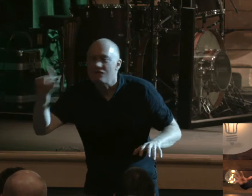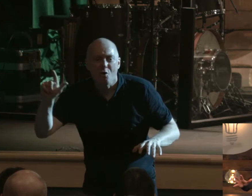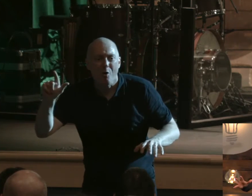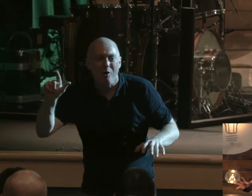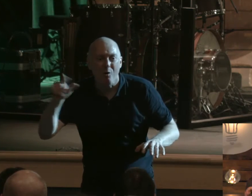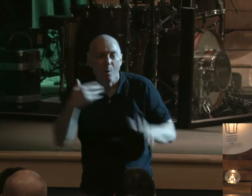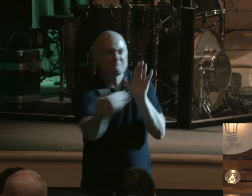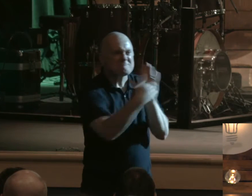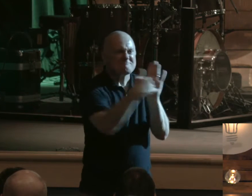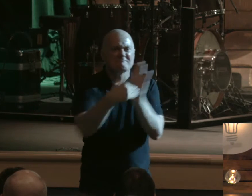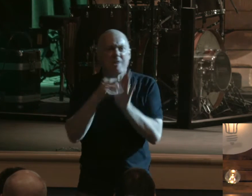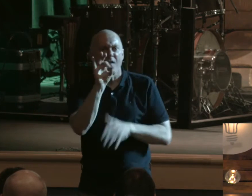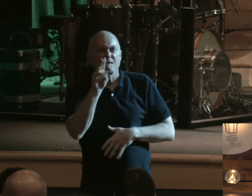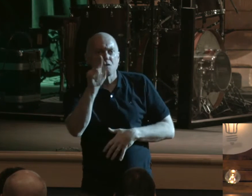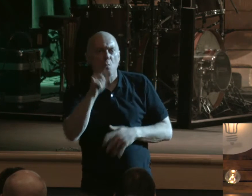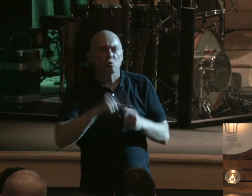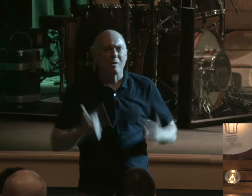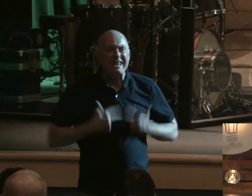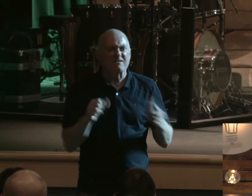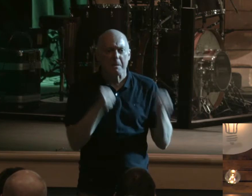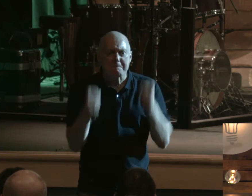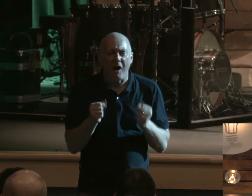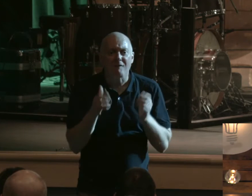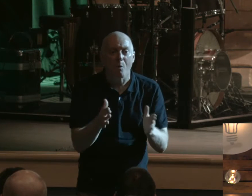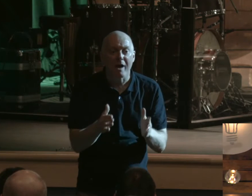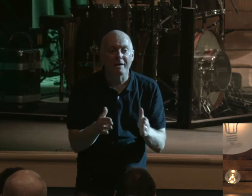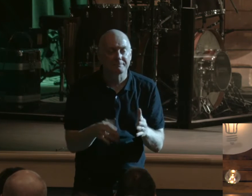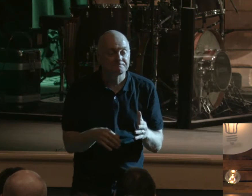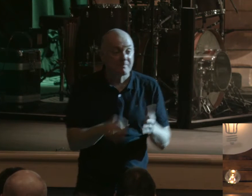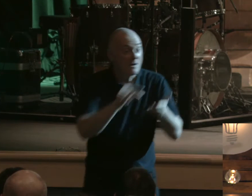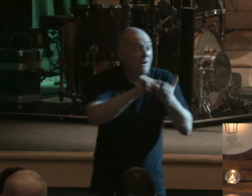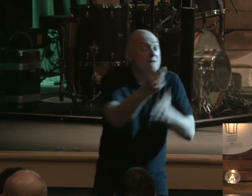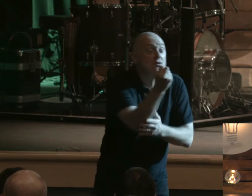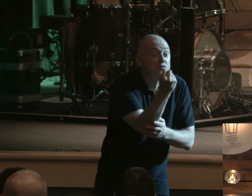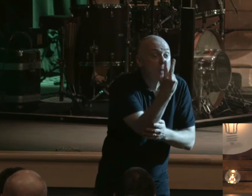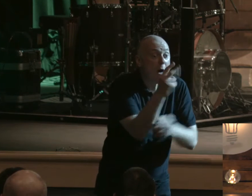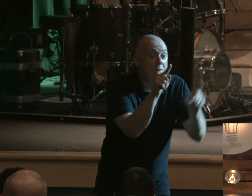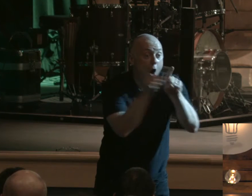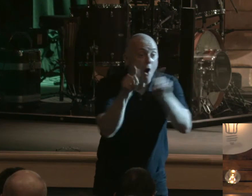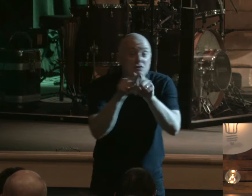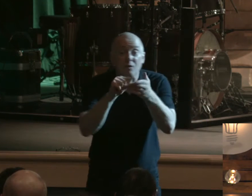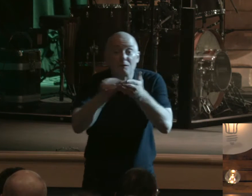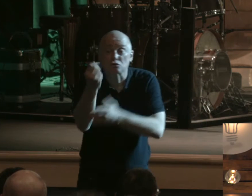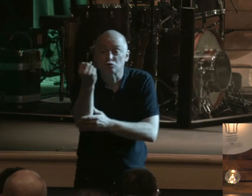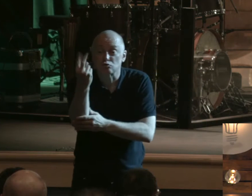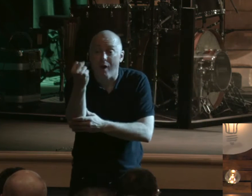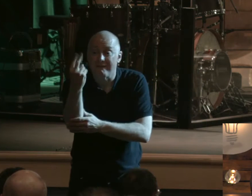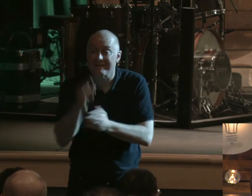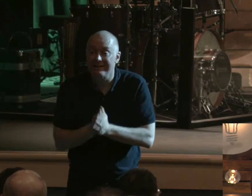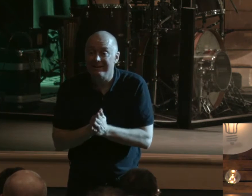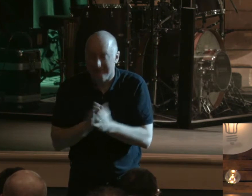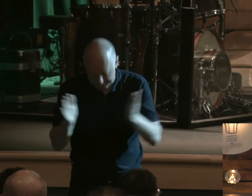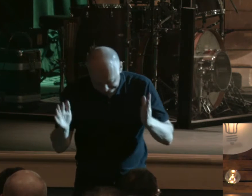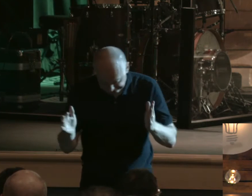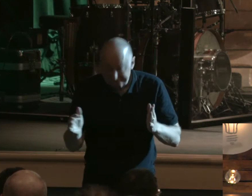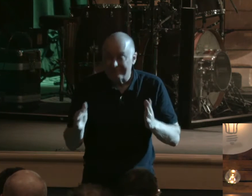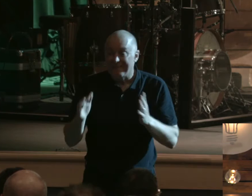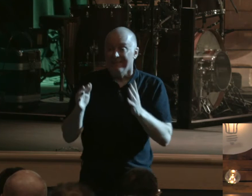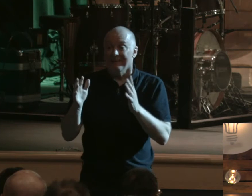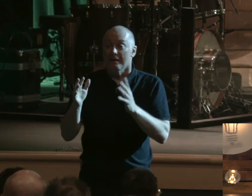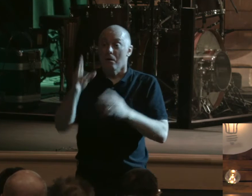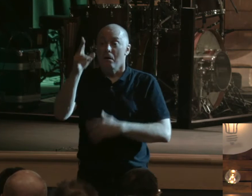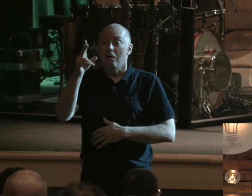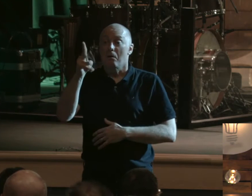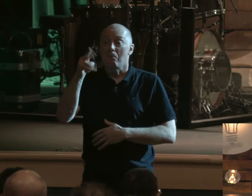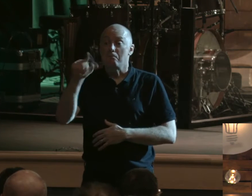seeing so clearly and living so powerfully. And then don't miss in verse 12 as well. In verse 12, his enemies, the enemies of